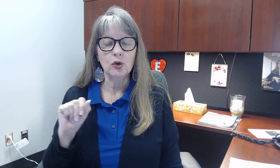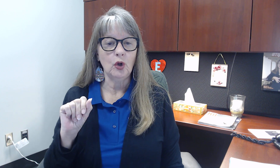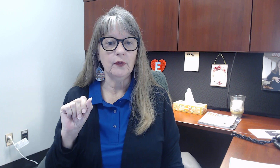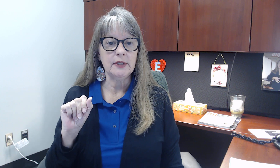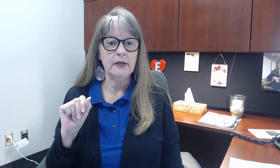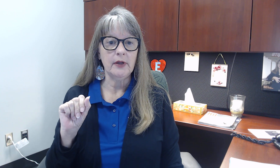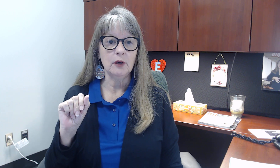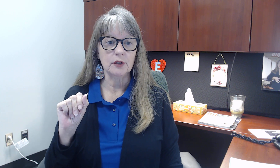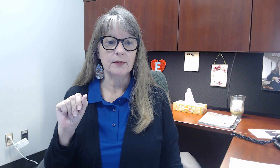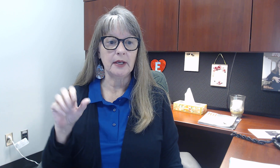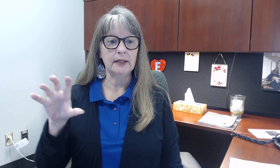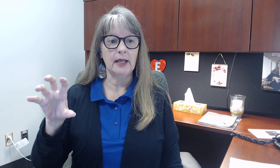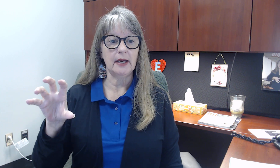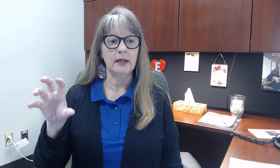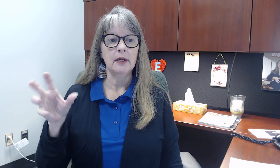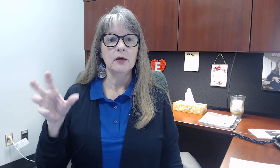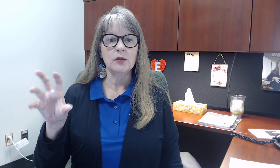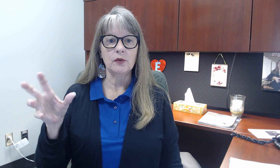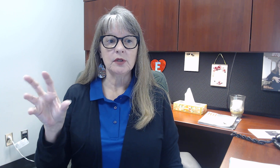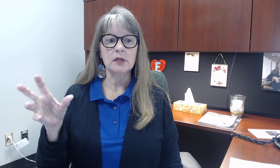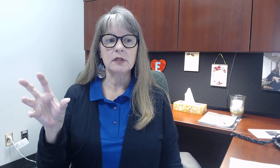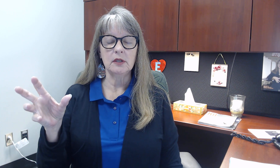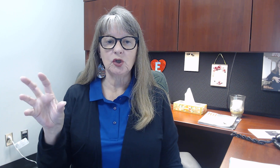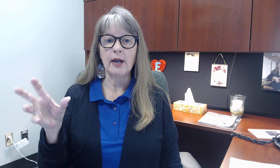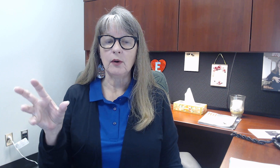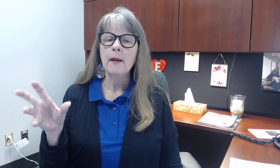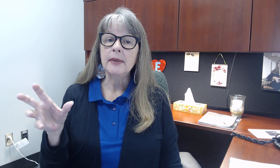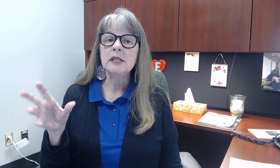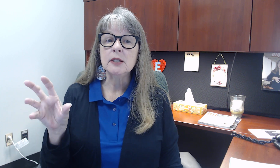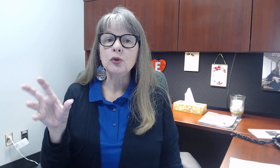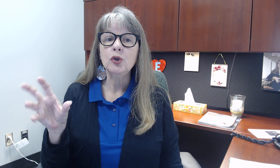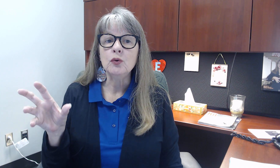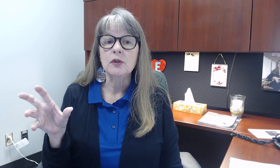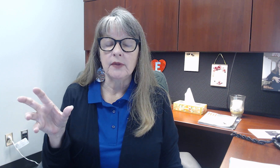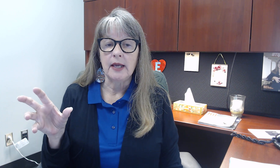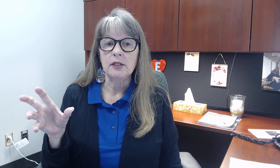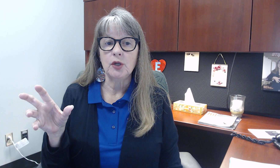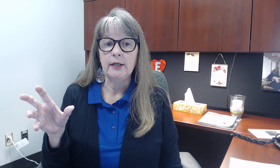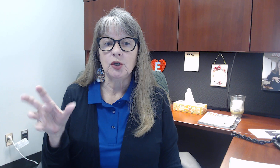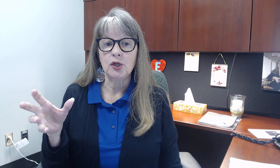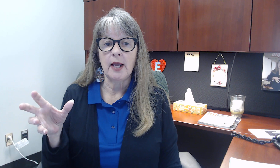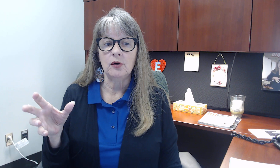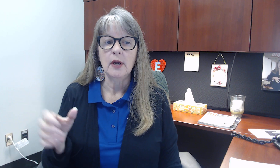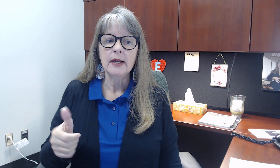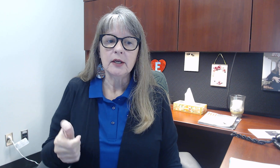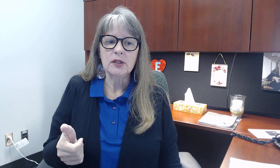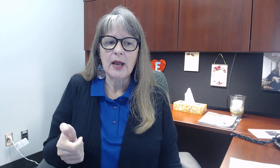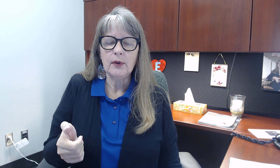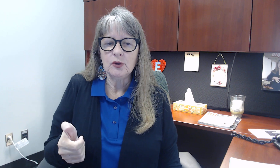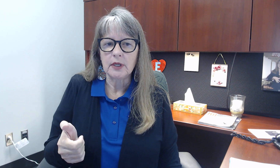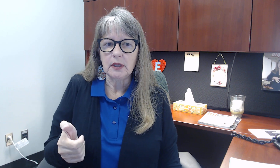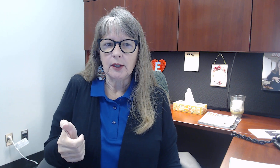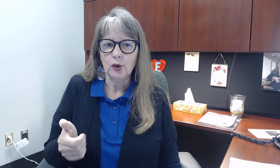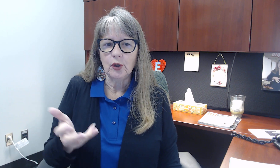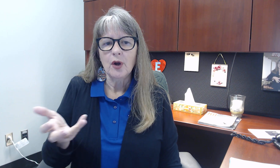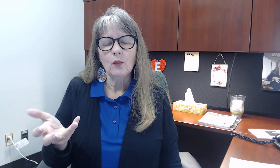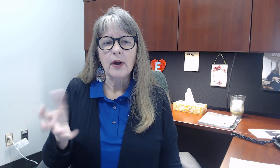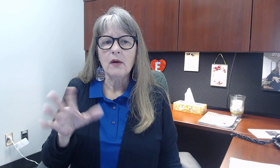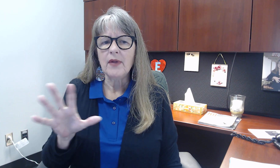on the TV or something like that. So this is channel, but it's still used for that, to change the channel, because now we use a clicker. Well, that could be